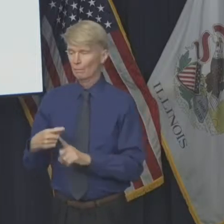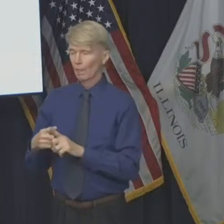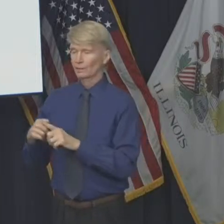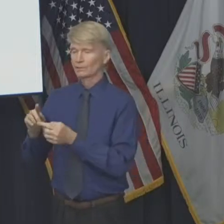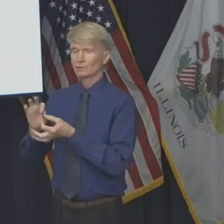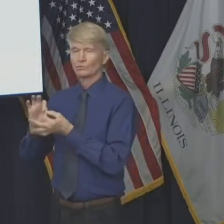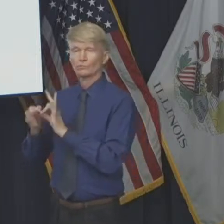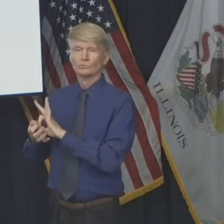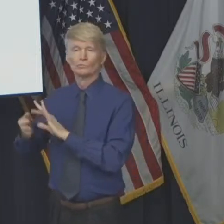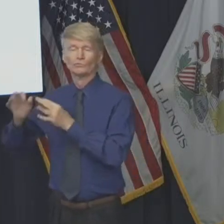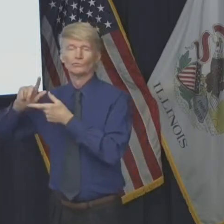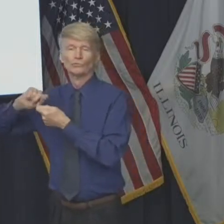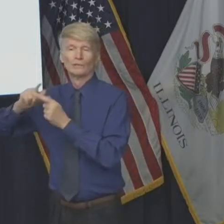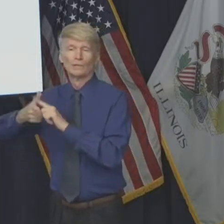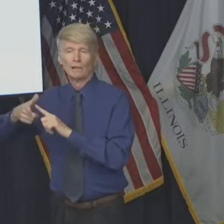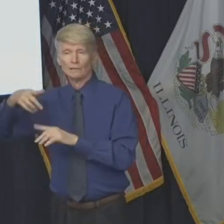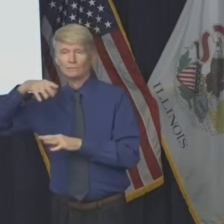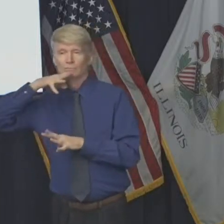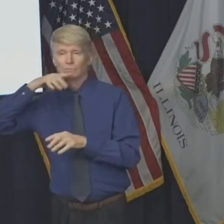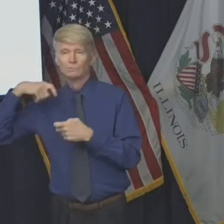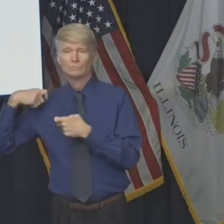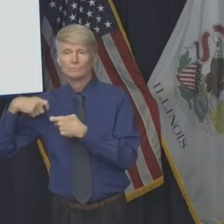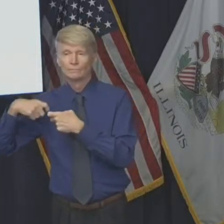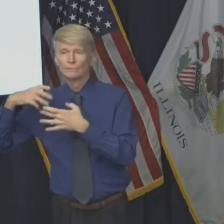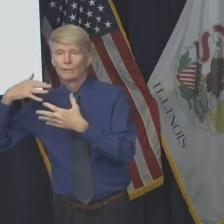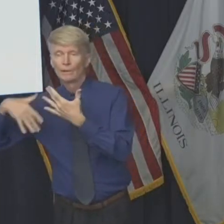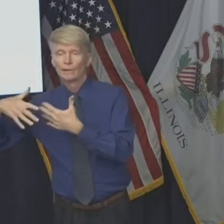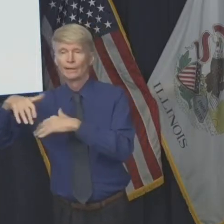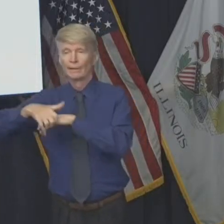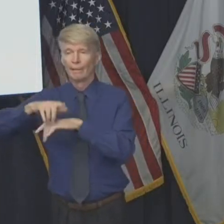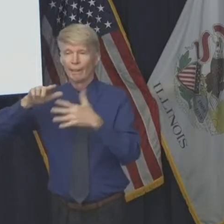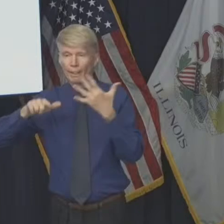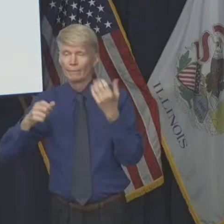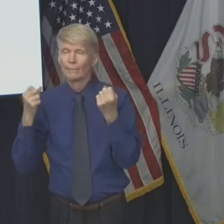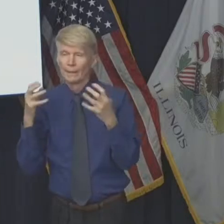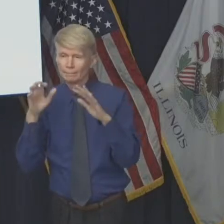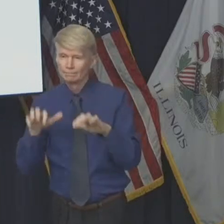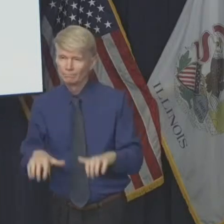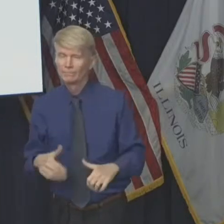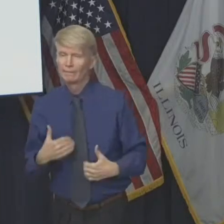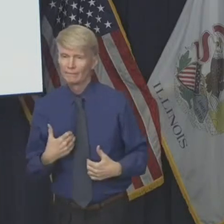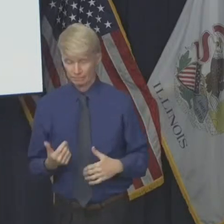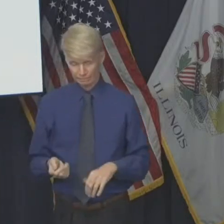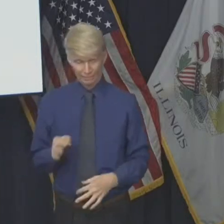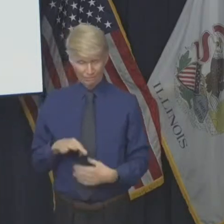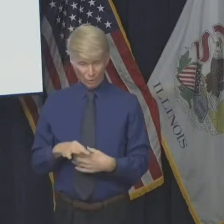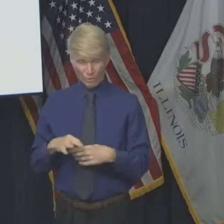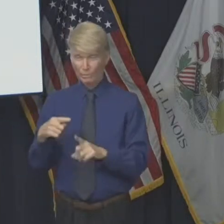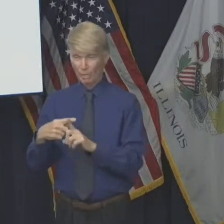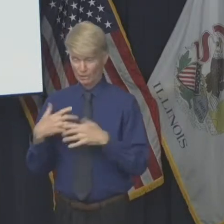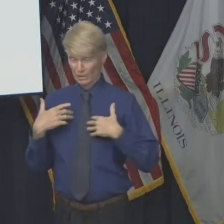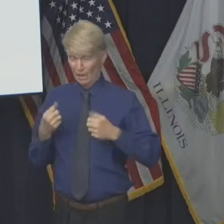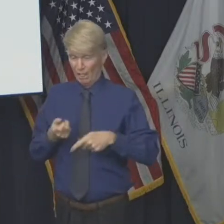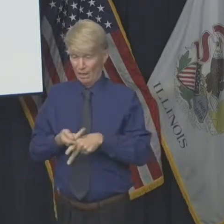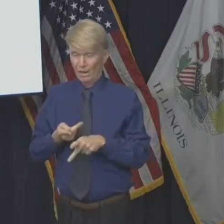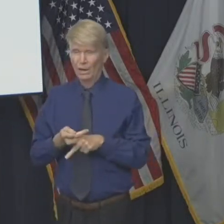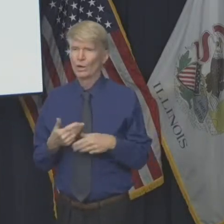if you need those. Voting and healthcare alike have been made all the more important in this